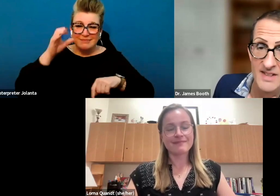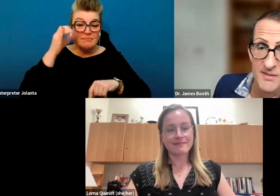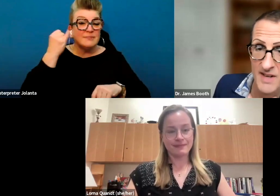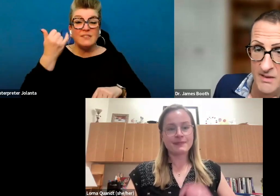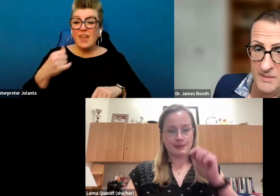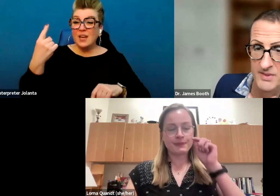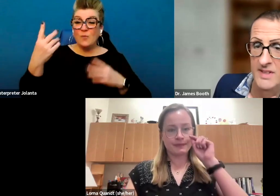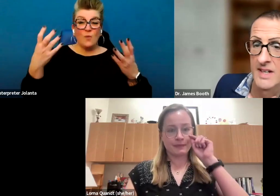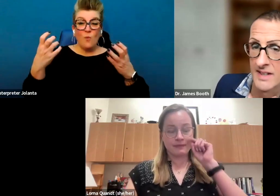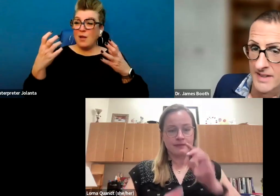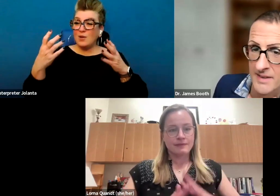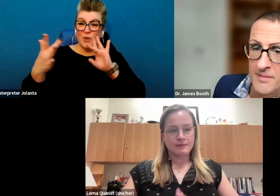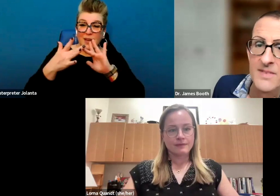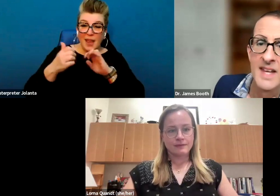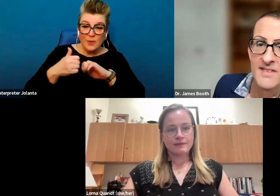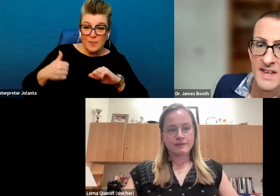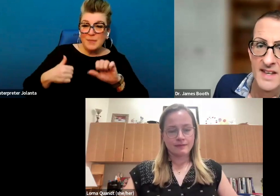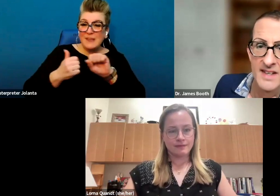anybody has any follow-ups